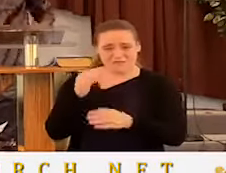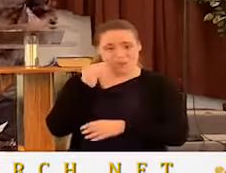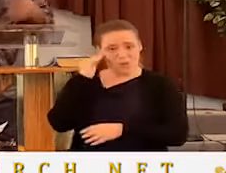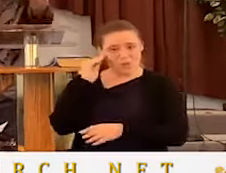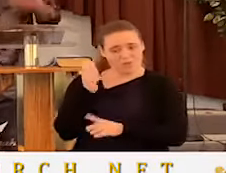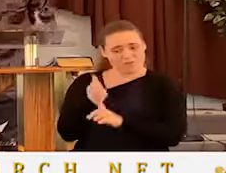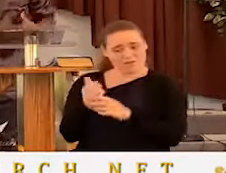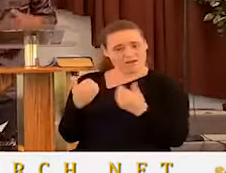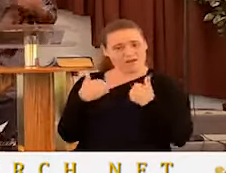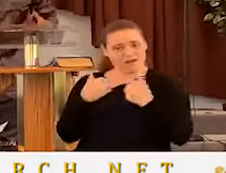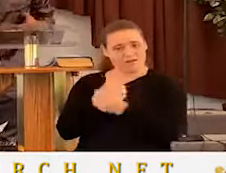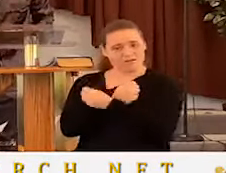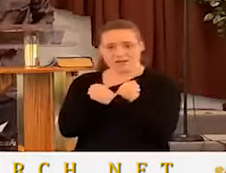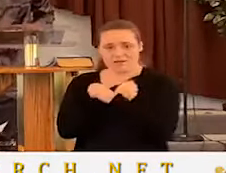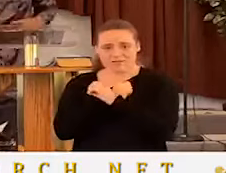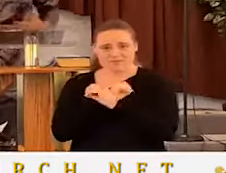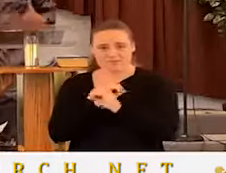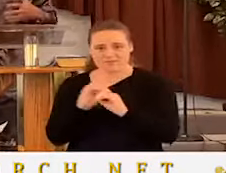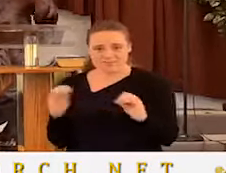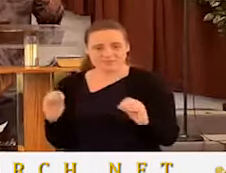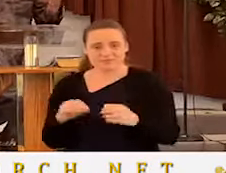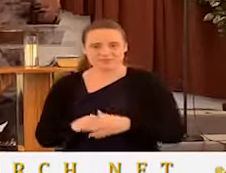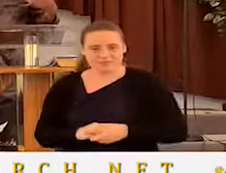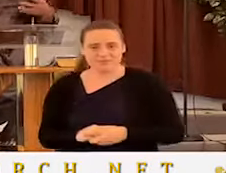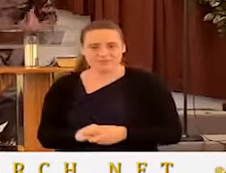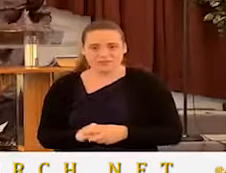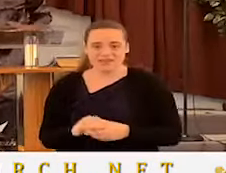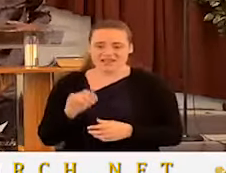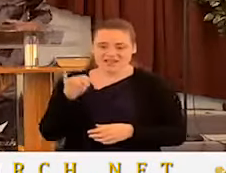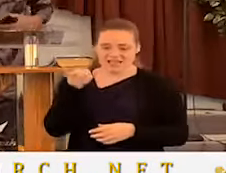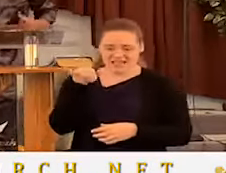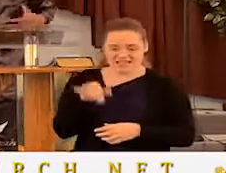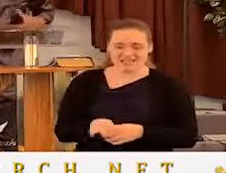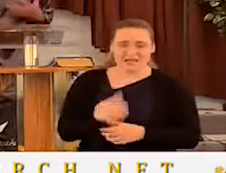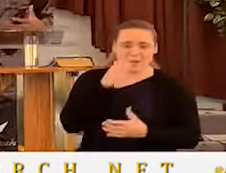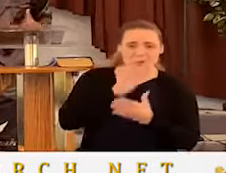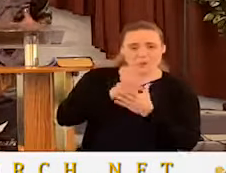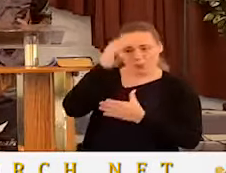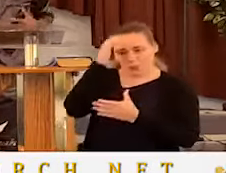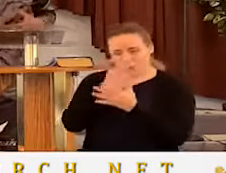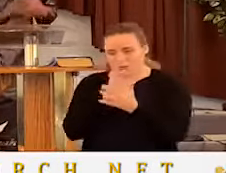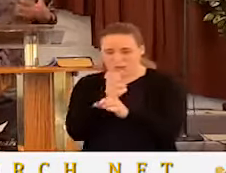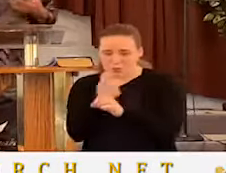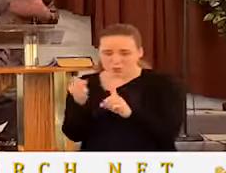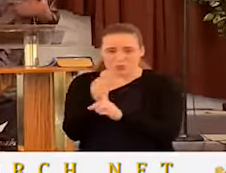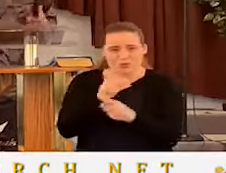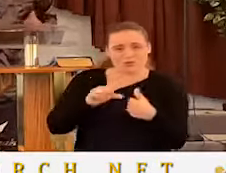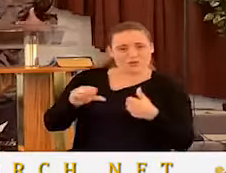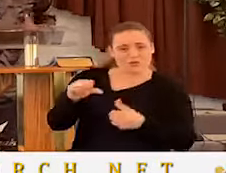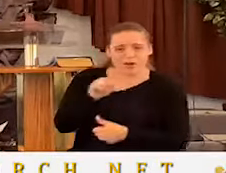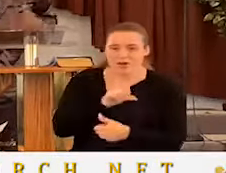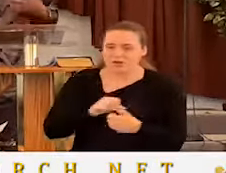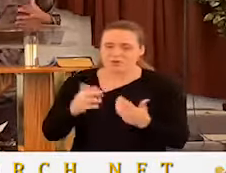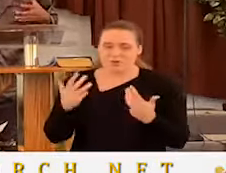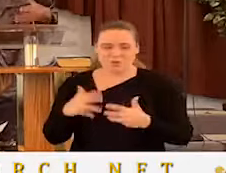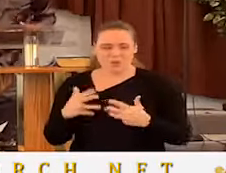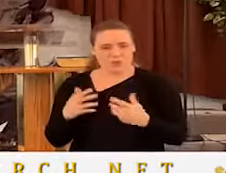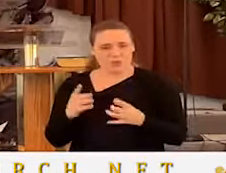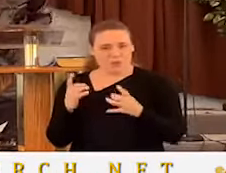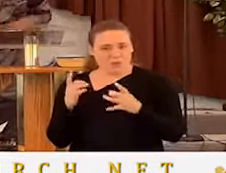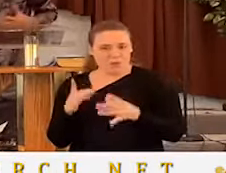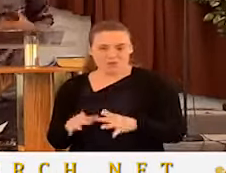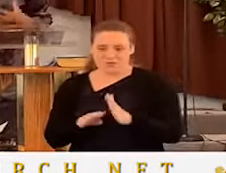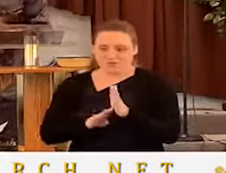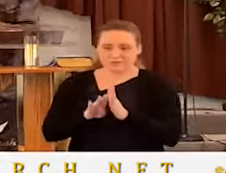home. When spousal abuse is on all-time high, and children abuse, child abuse is